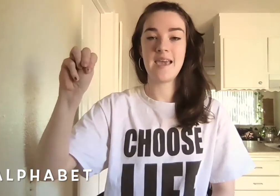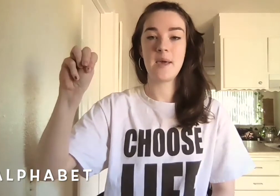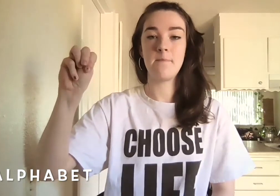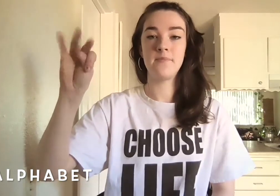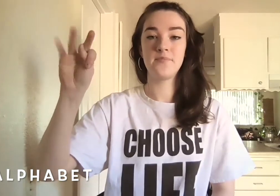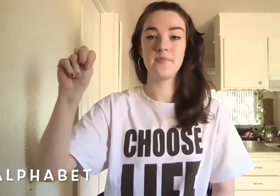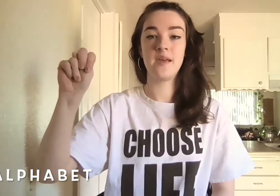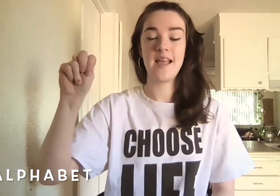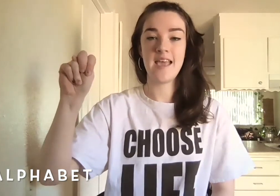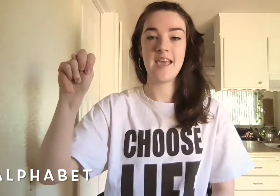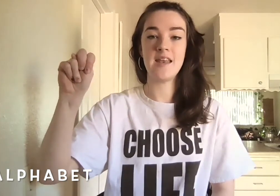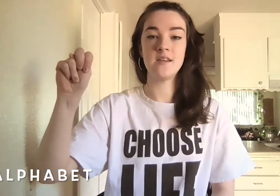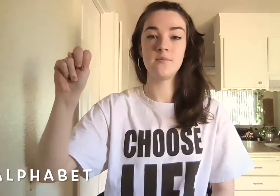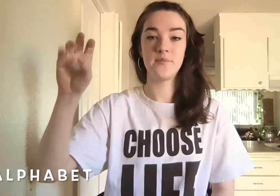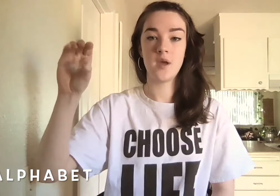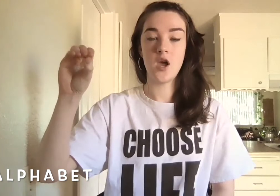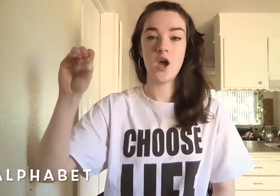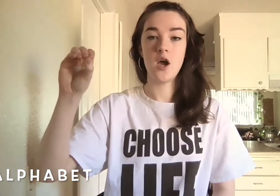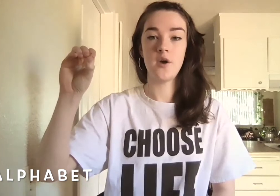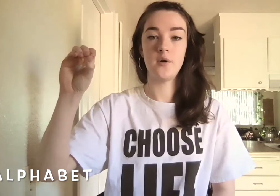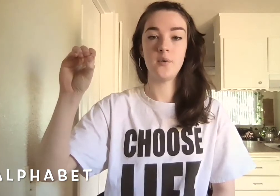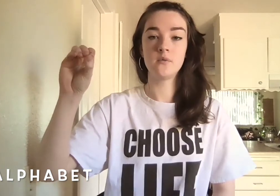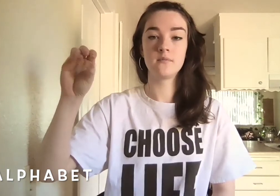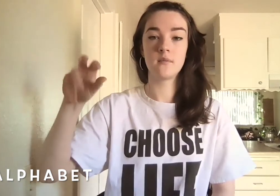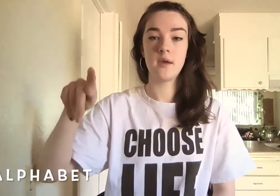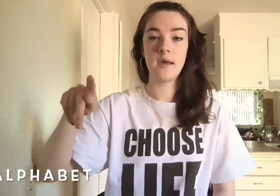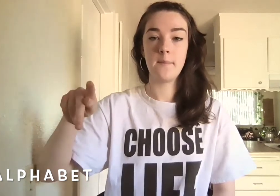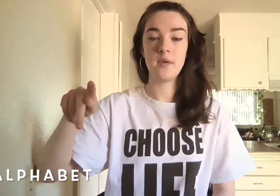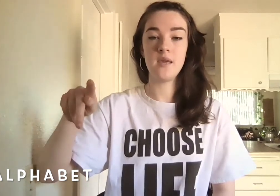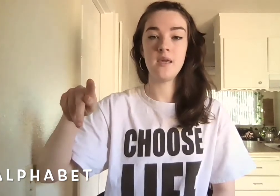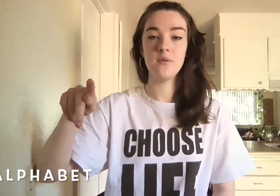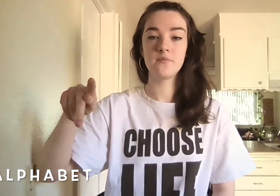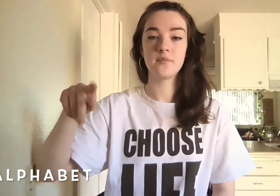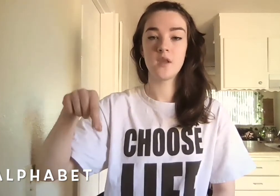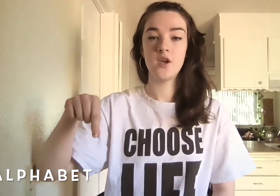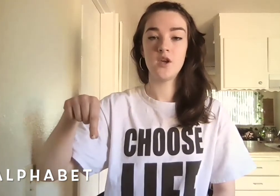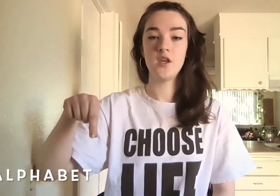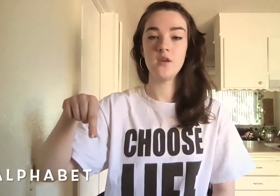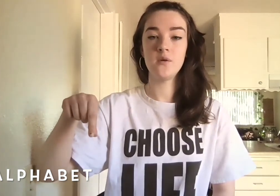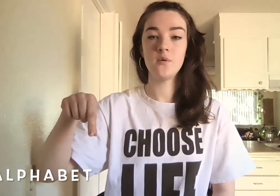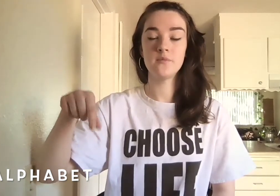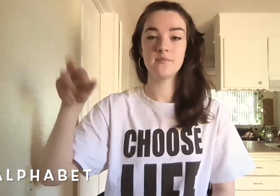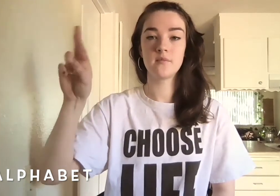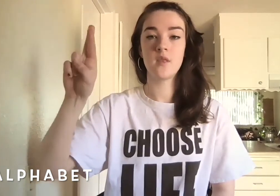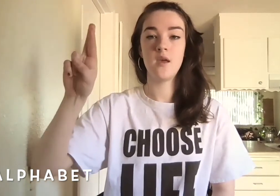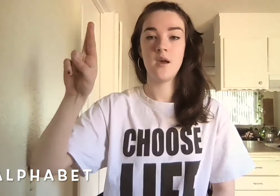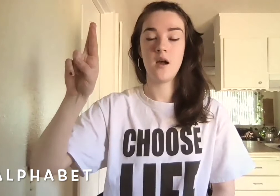M, N, O, P, Q,